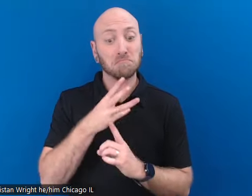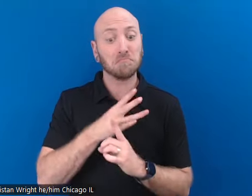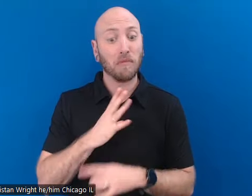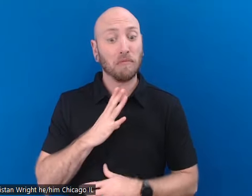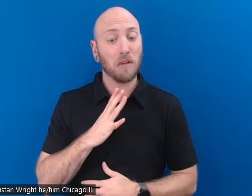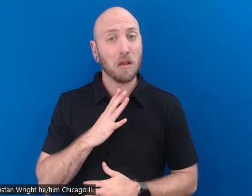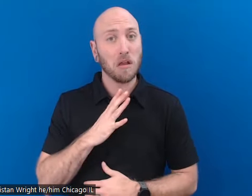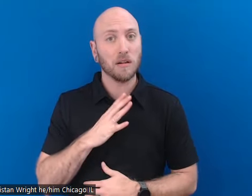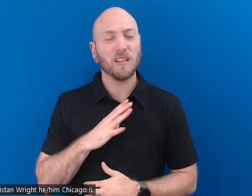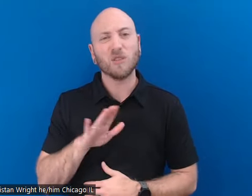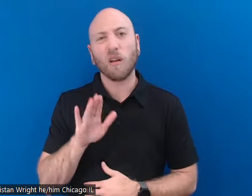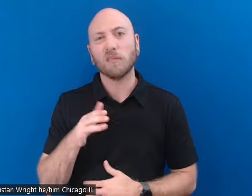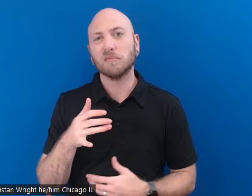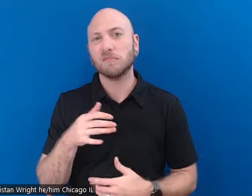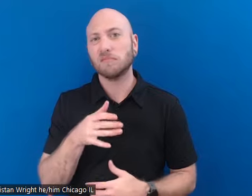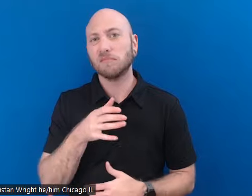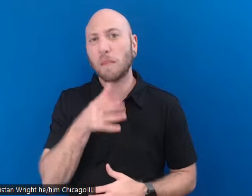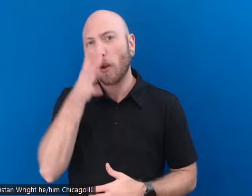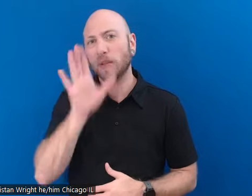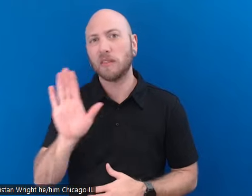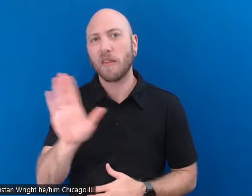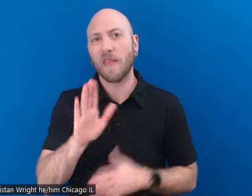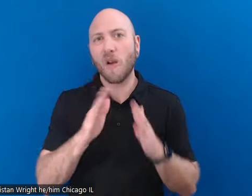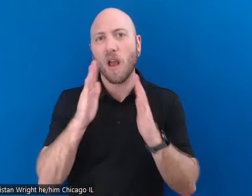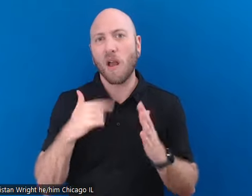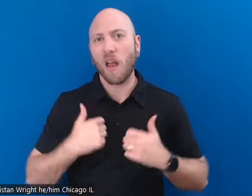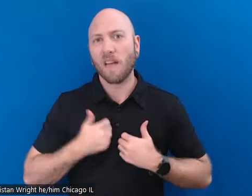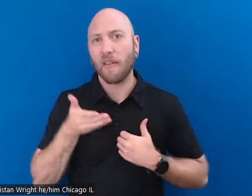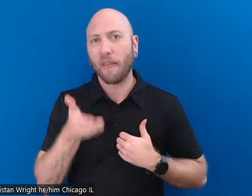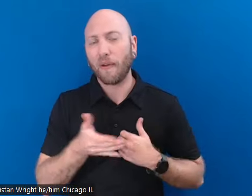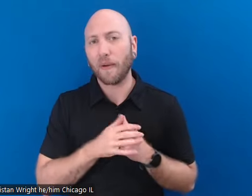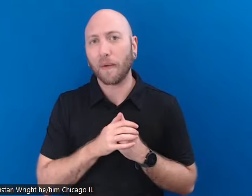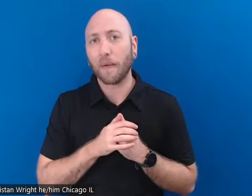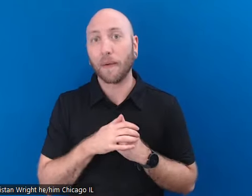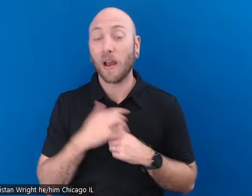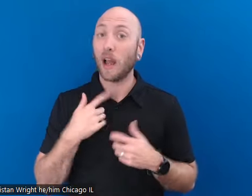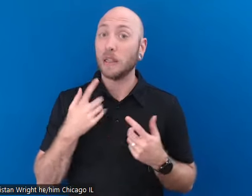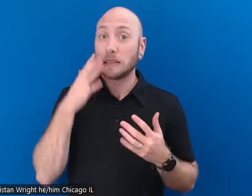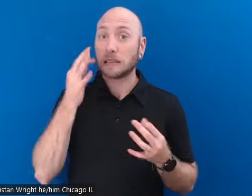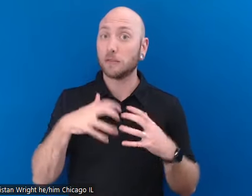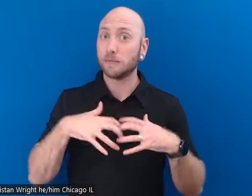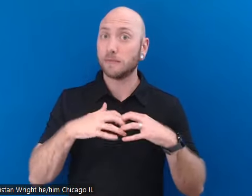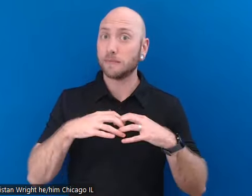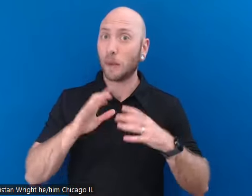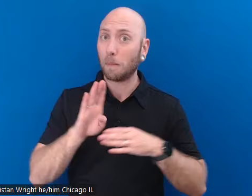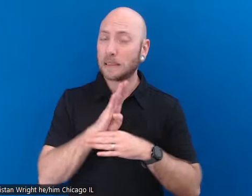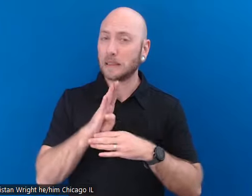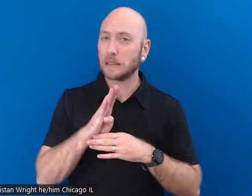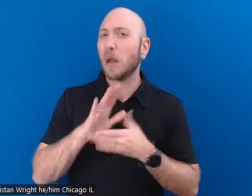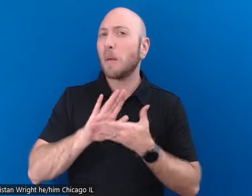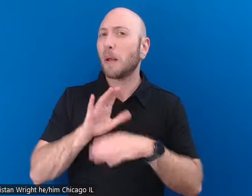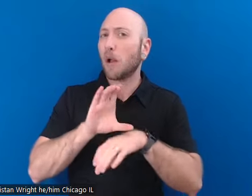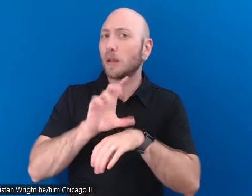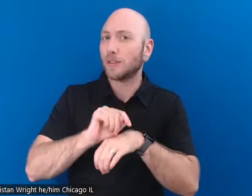with my parents. I was trying to get my own business off the ground. I wanted to start a consulting firm. I also had a